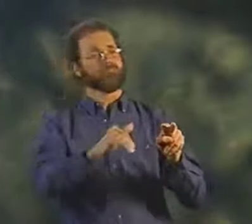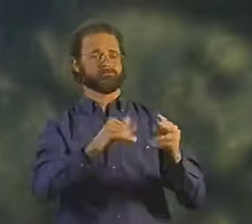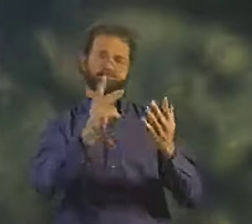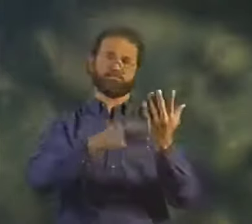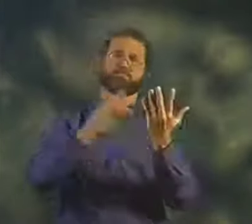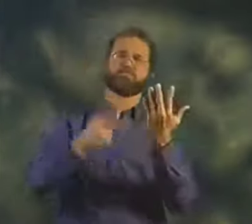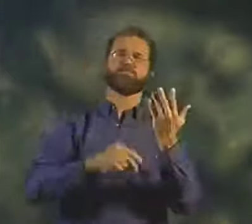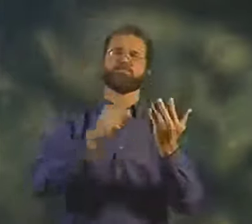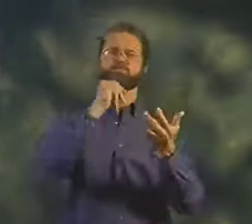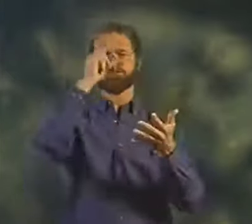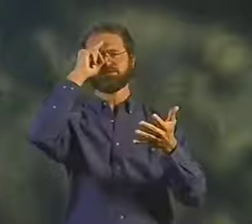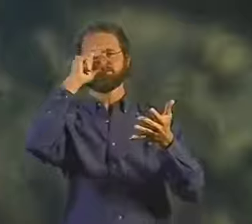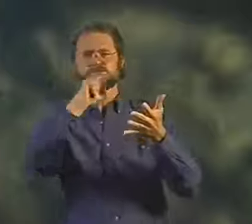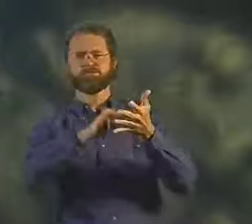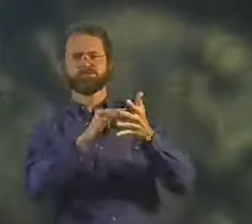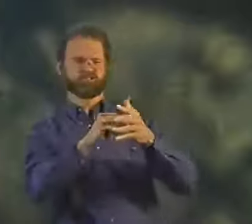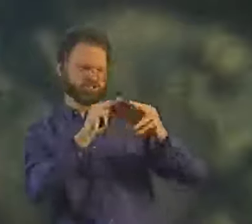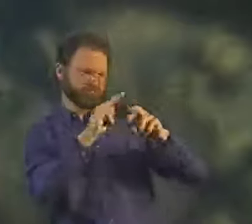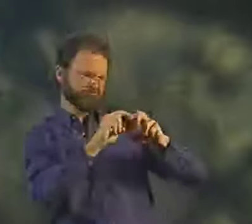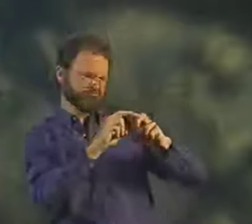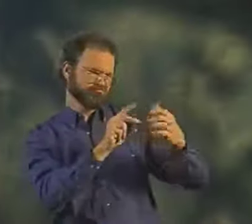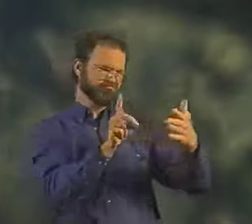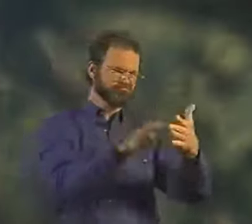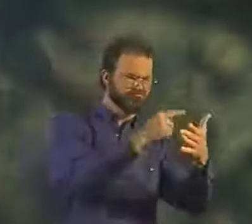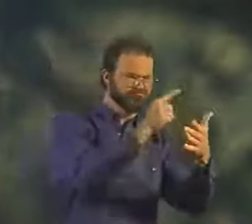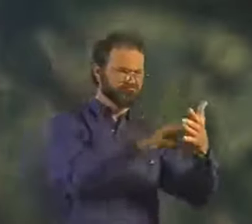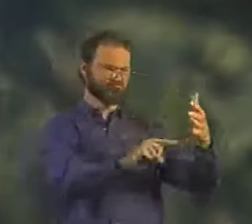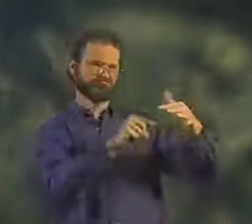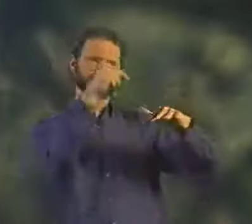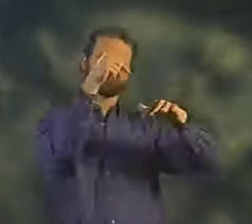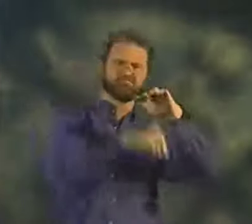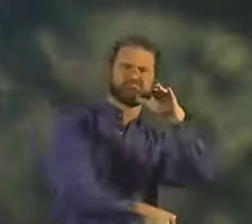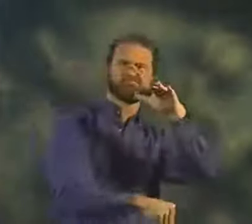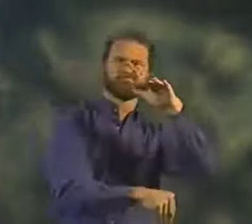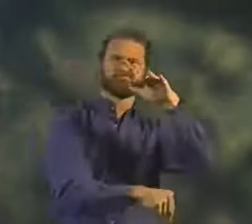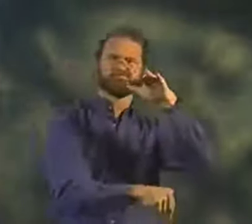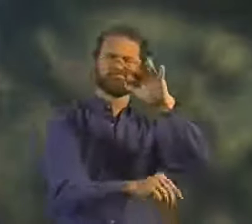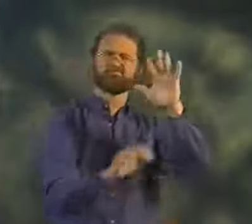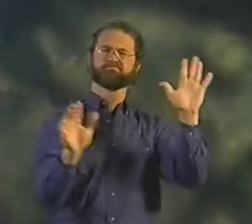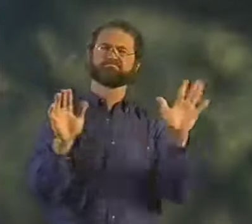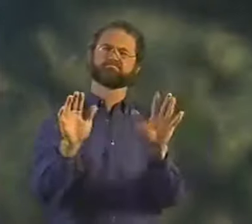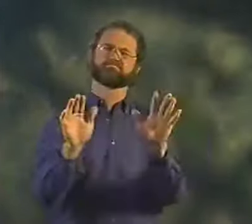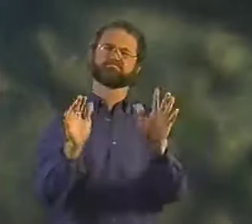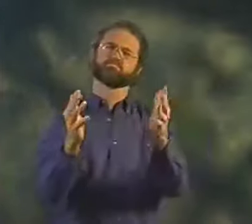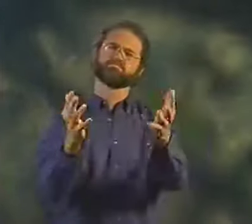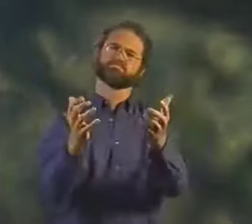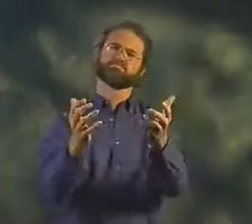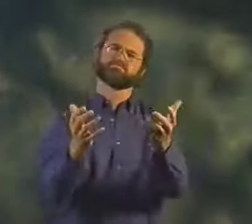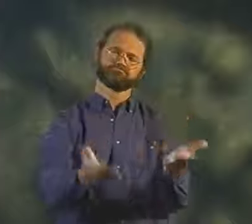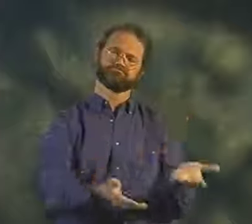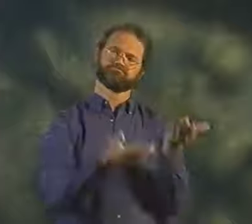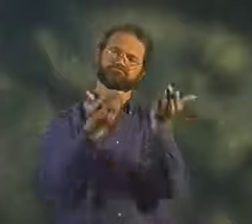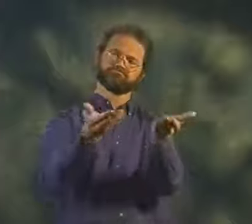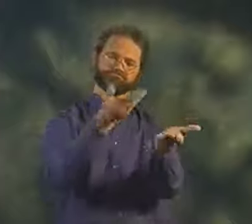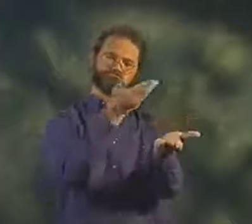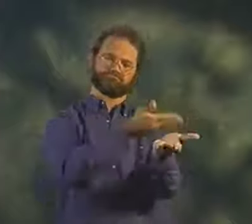the purpose of this program is not to present the poems from a critical perspective, but to